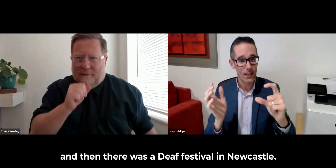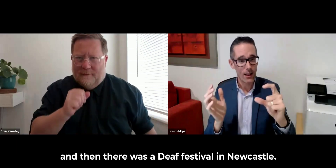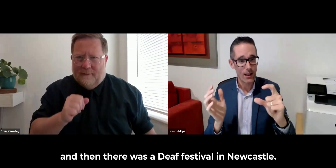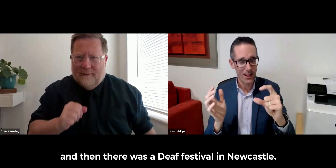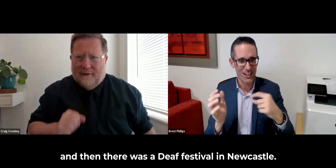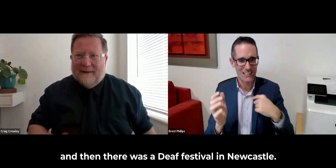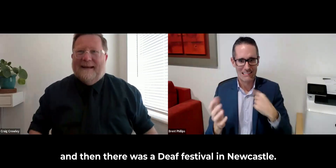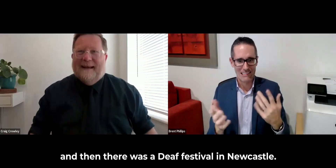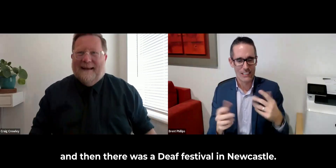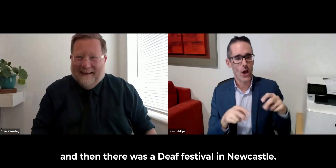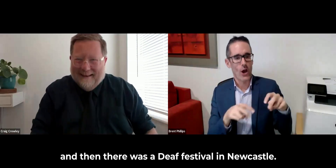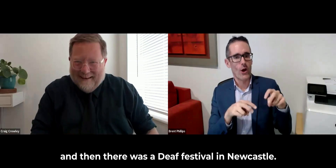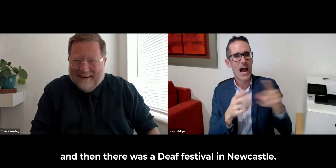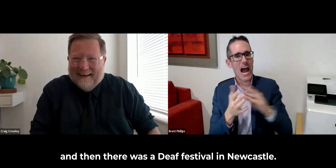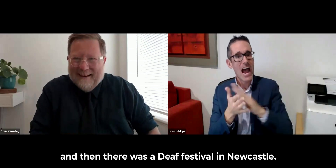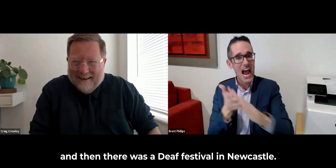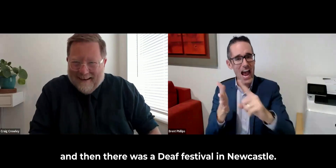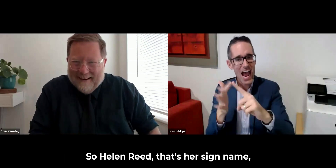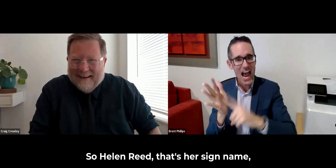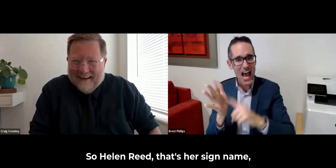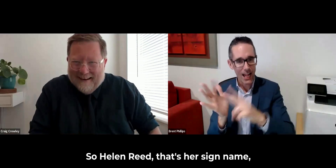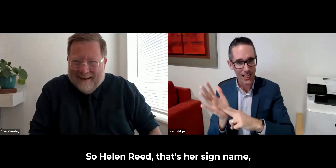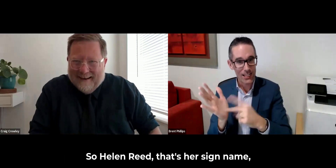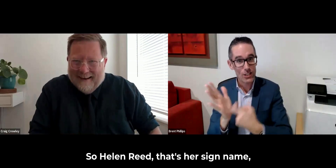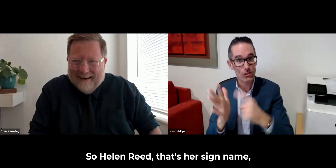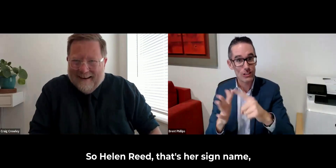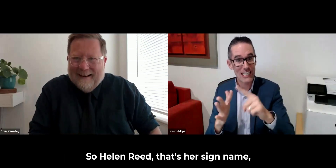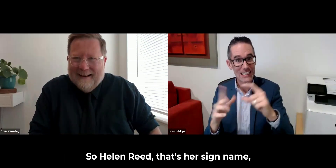deaf festival in Newcastle. So